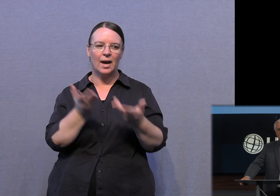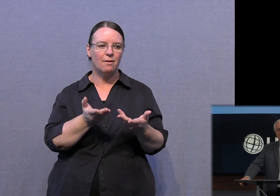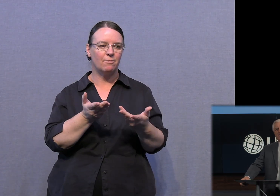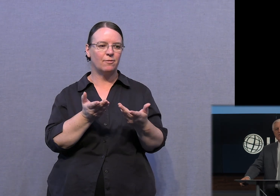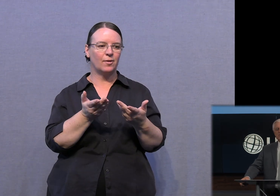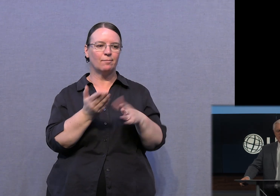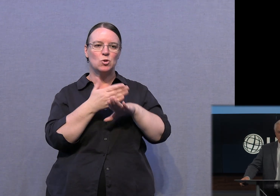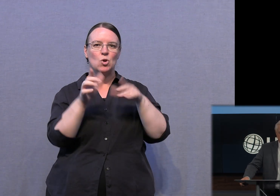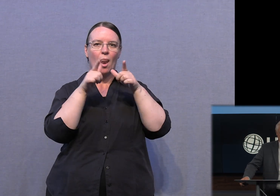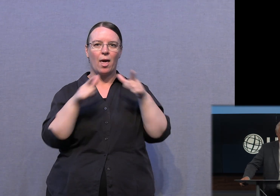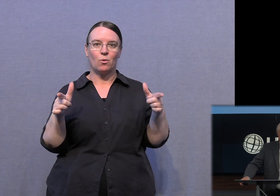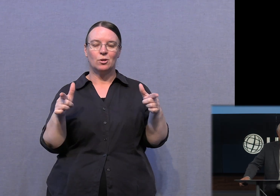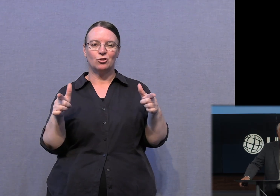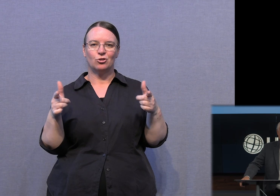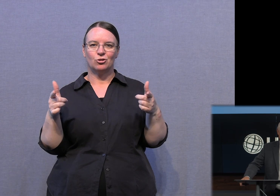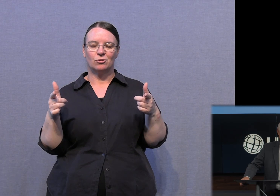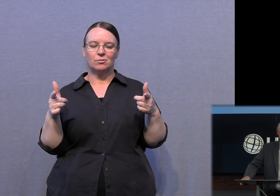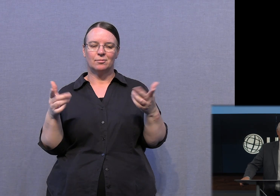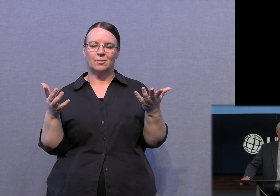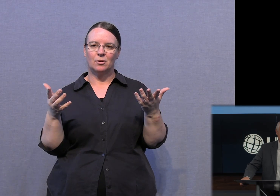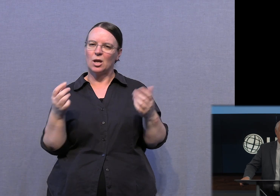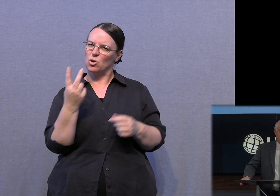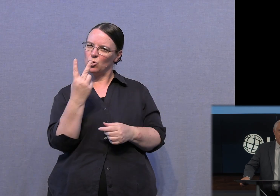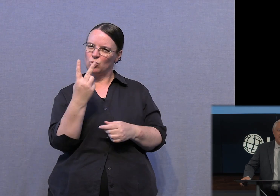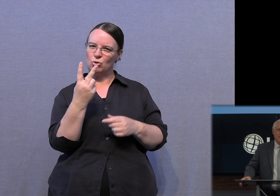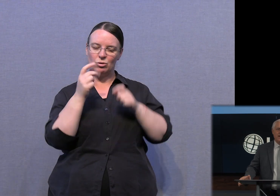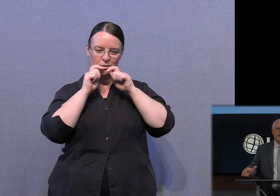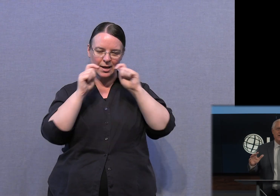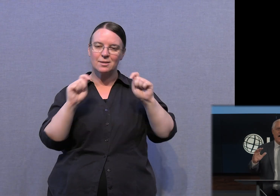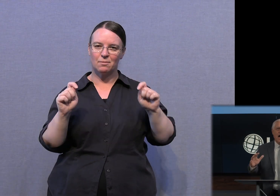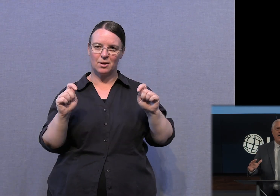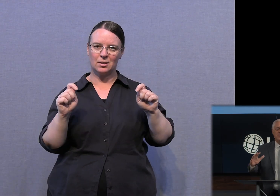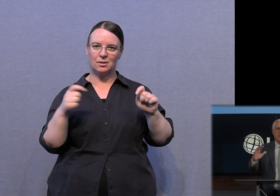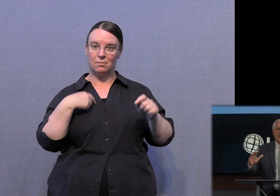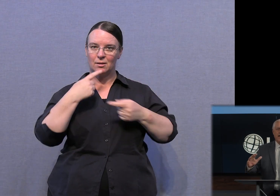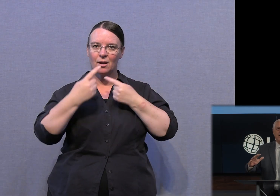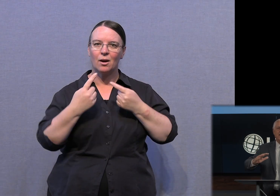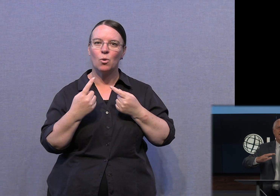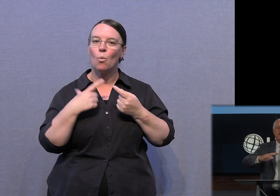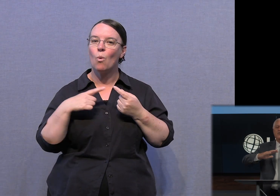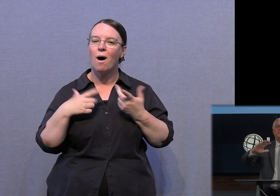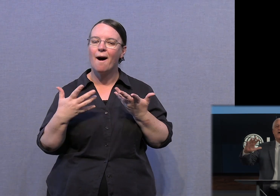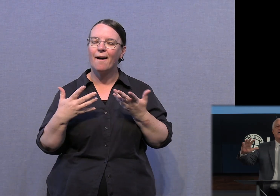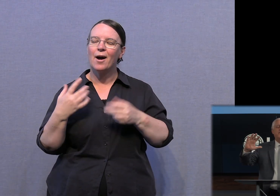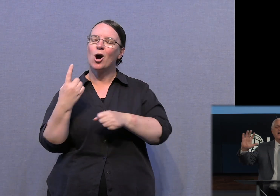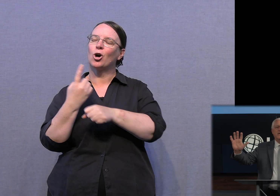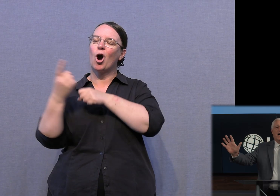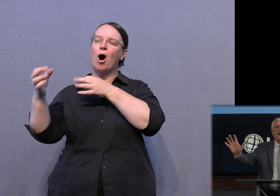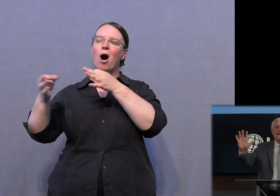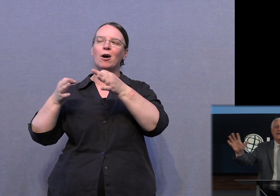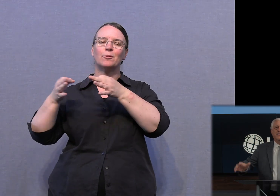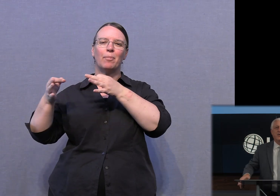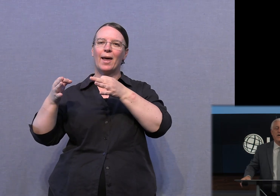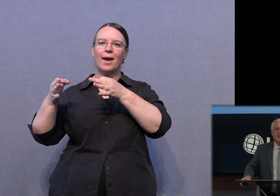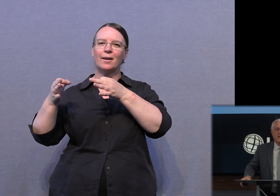I related those two testimonies briefly to tell you that God's plan goes above and